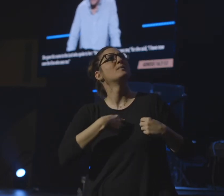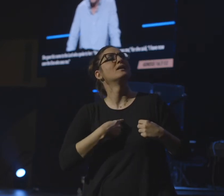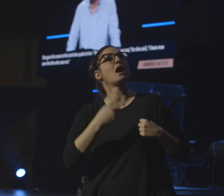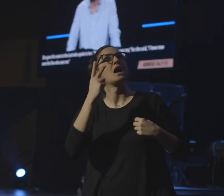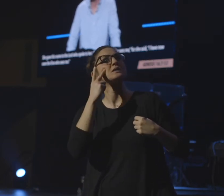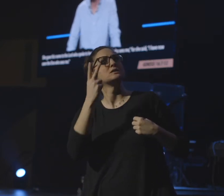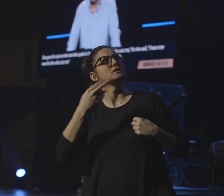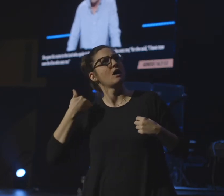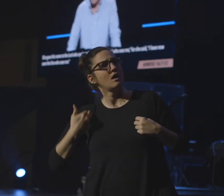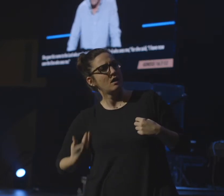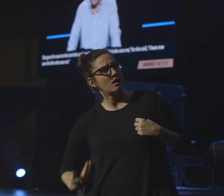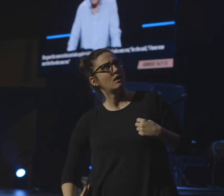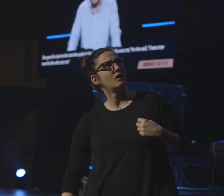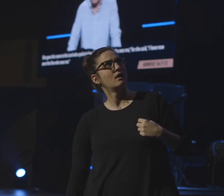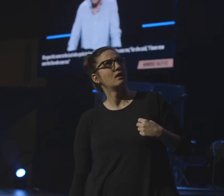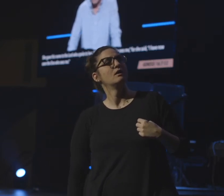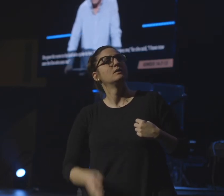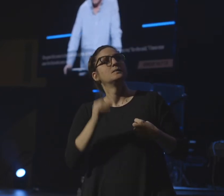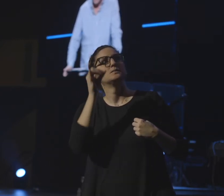who sees me.